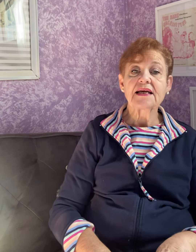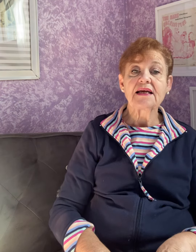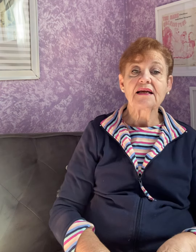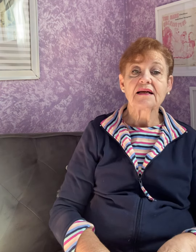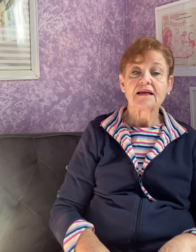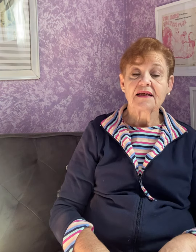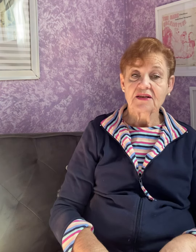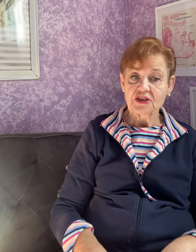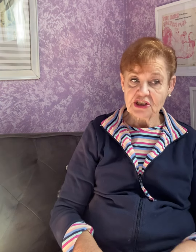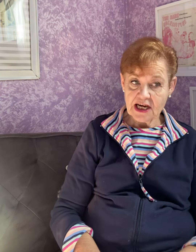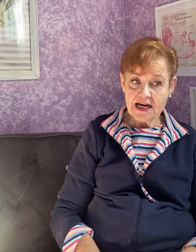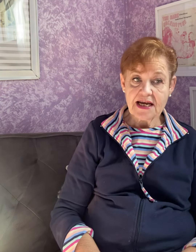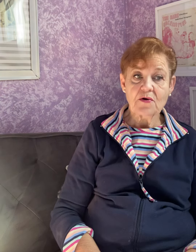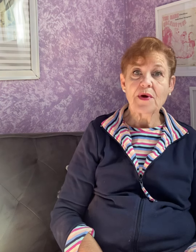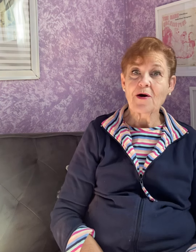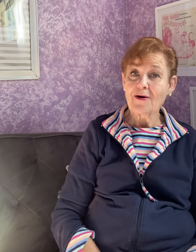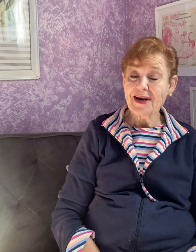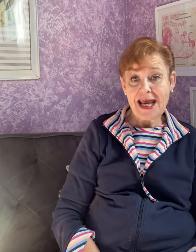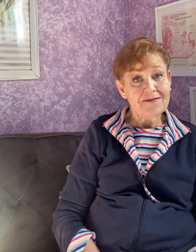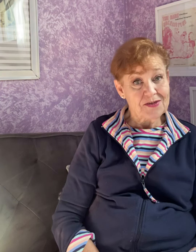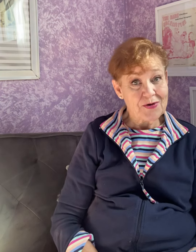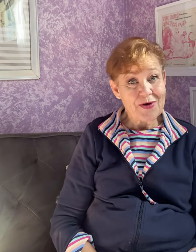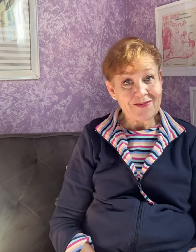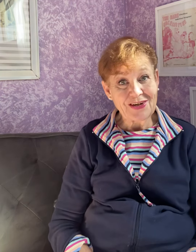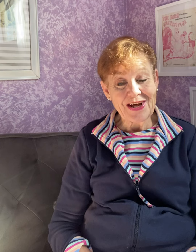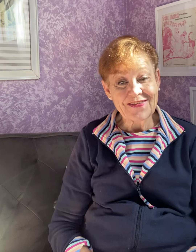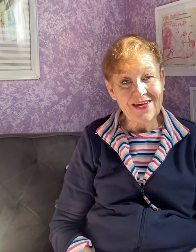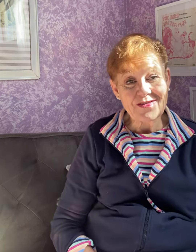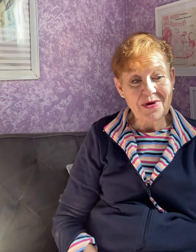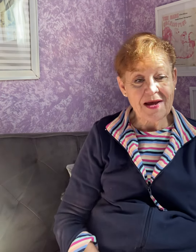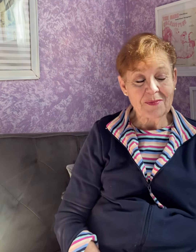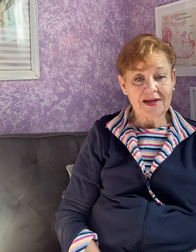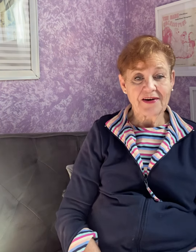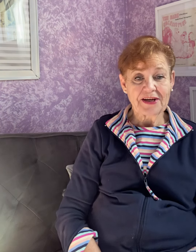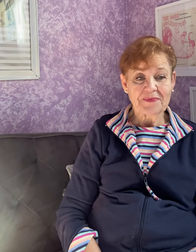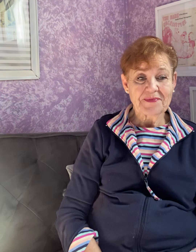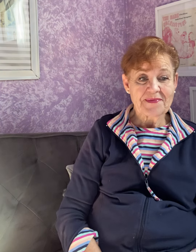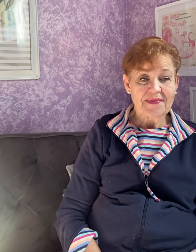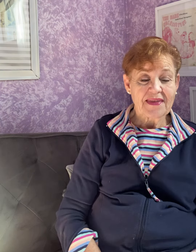brightly shining. We already have, so you have a lot of that vocabulary.